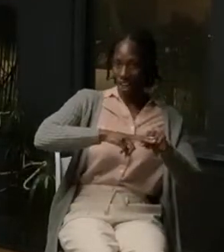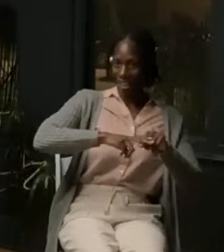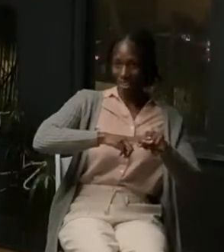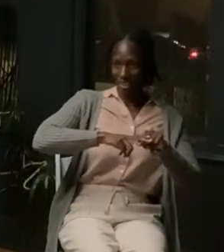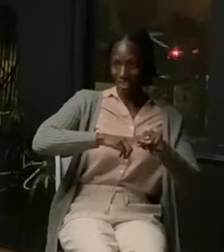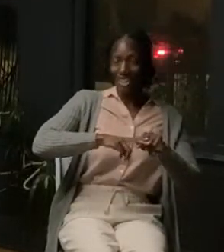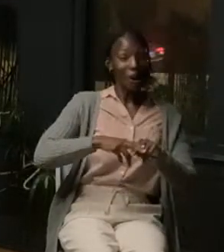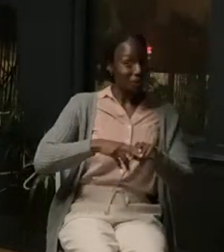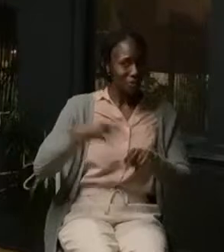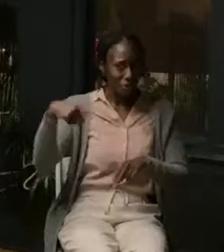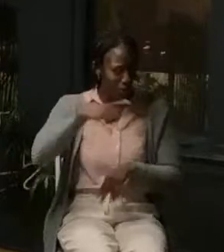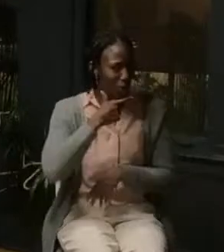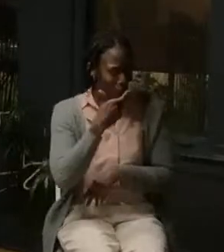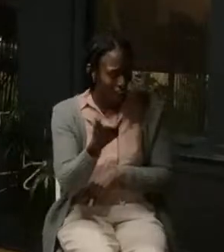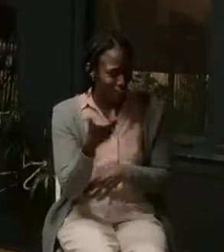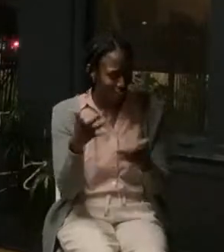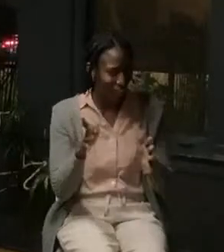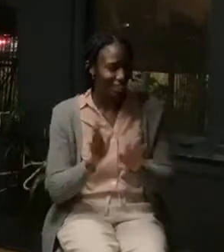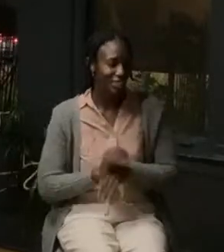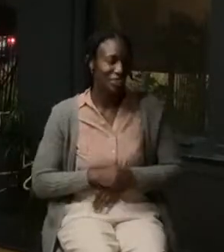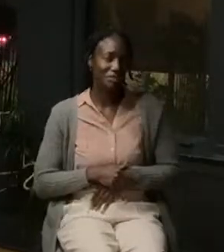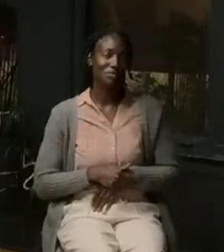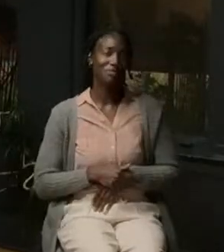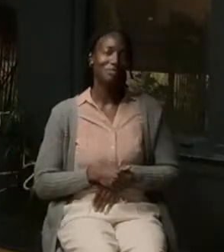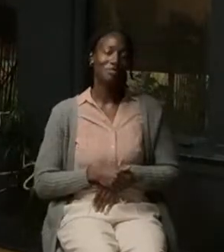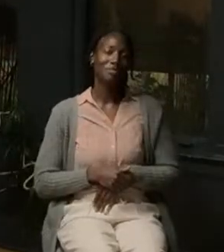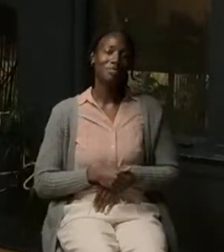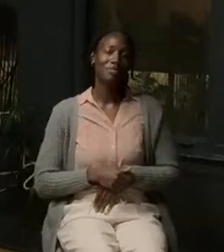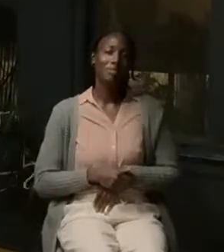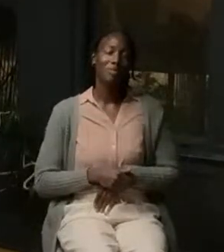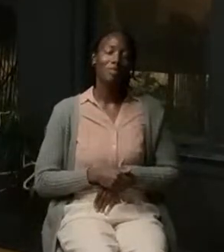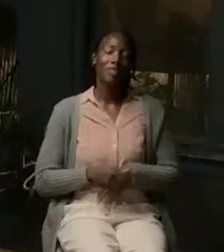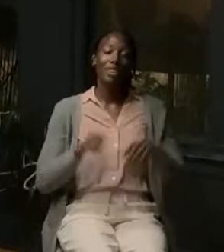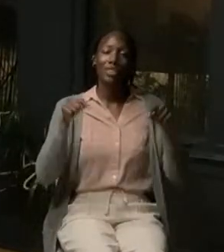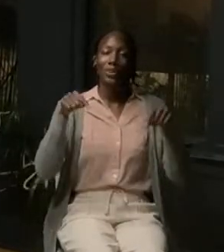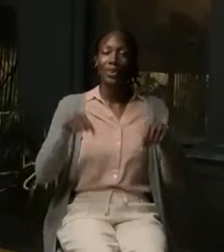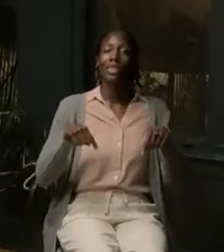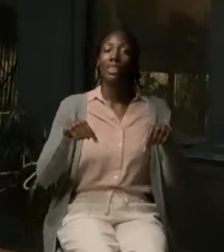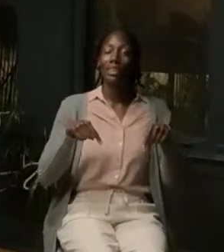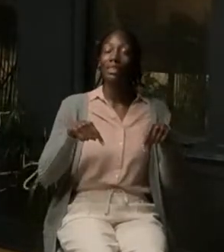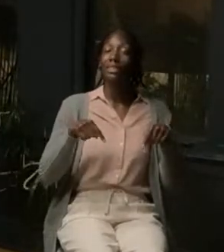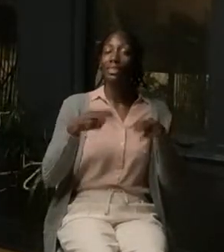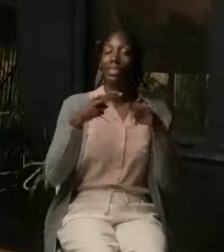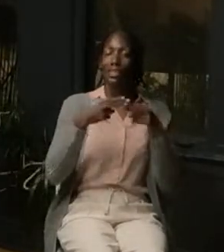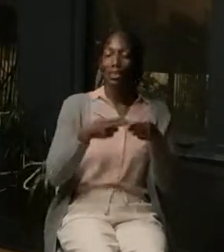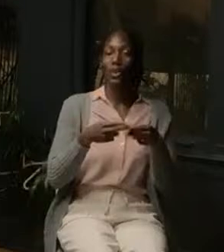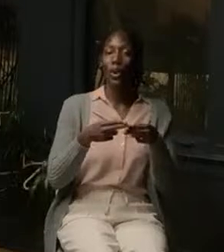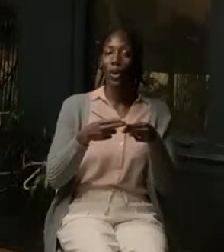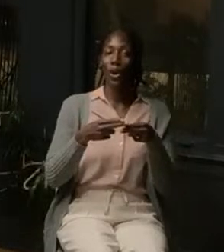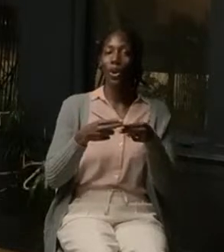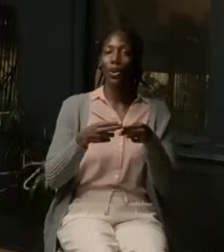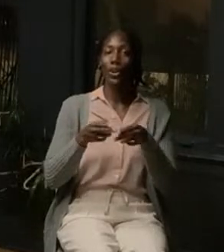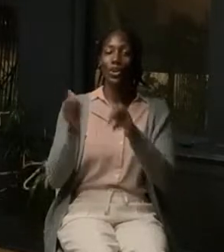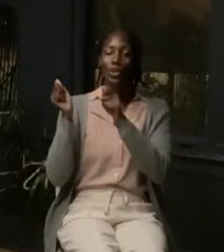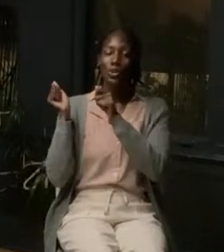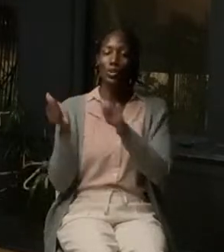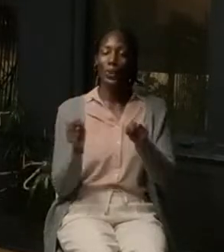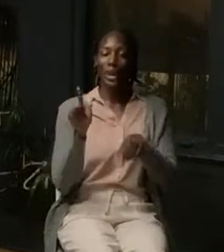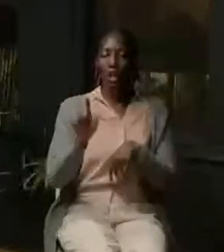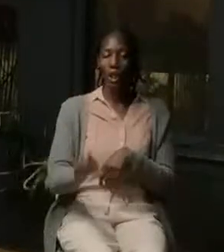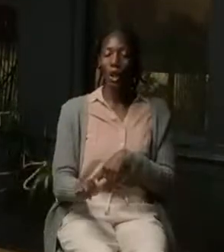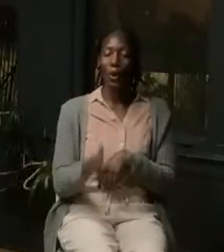So y'all did watch it. So this piece is entitled "Swing Low, Sweet Chariot."